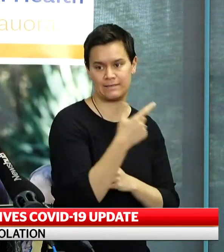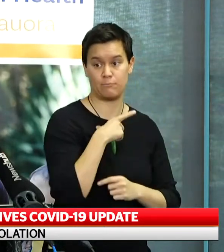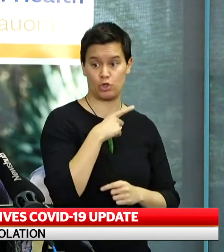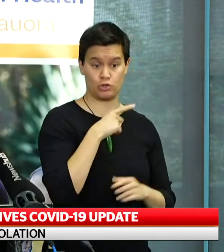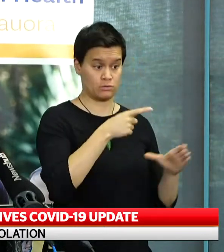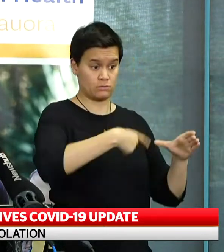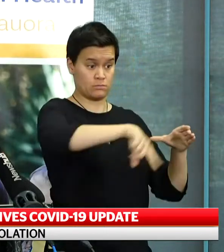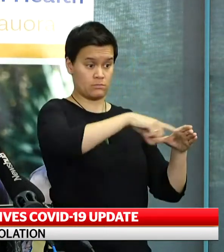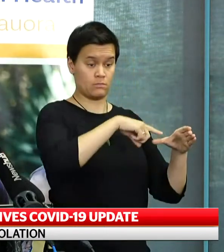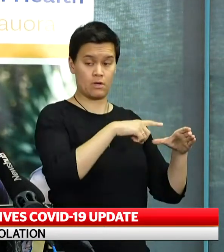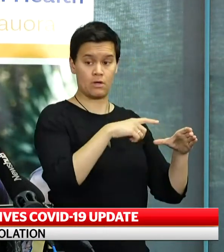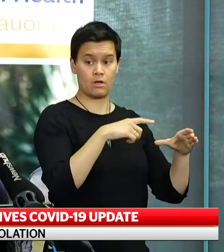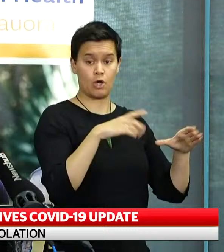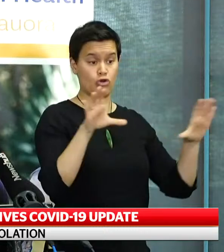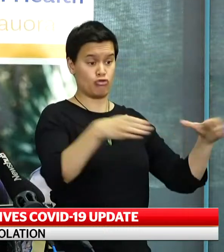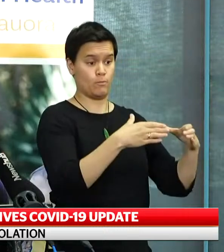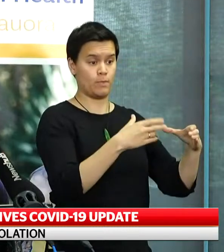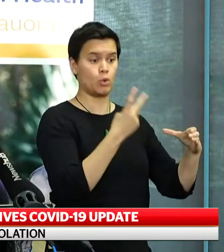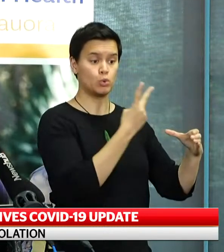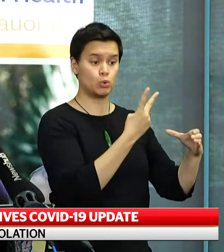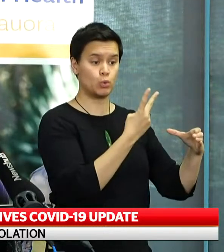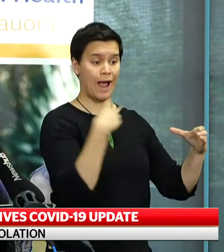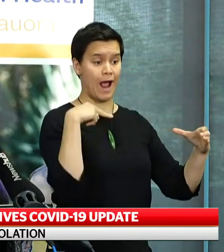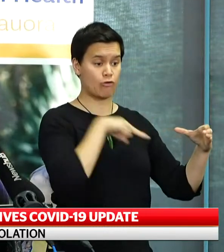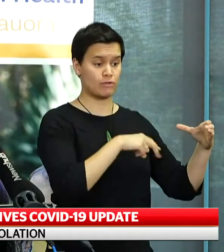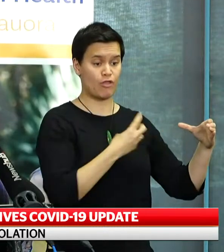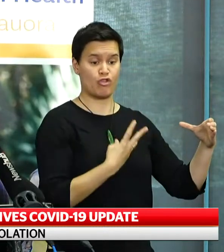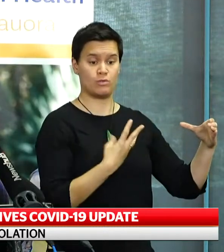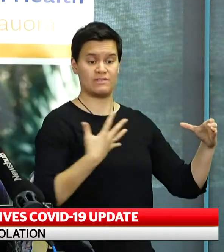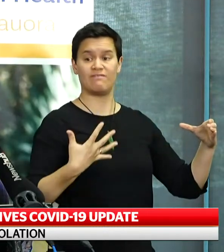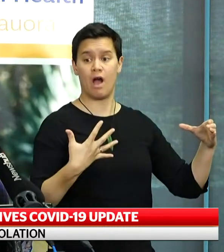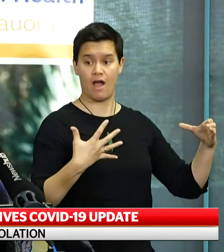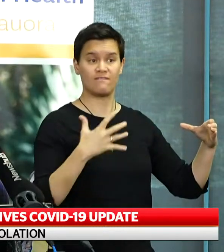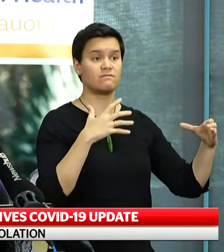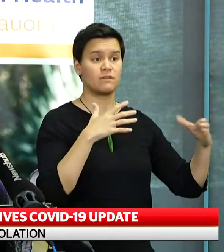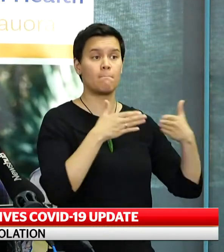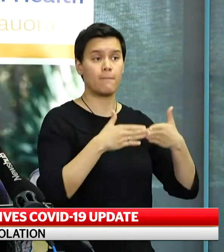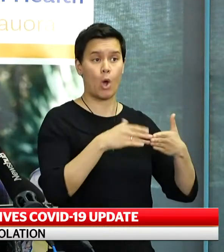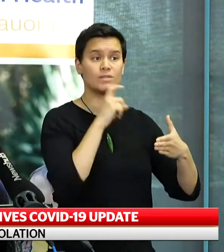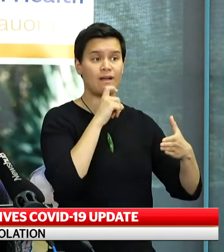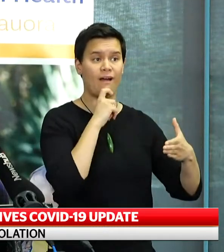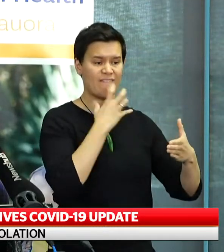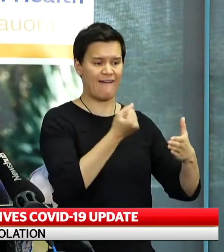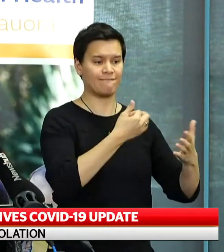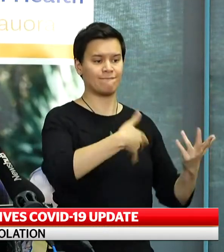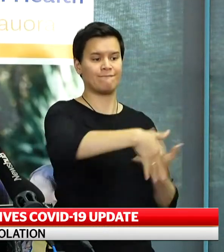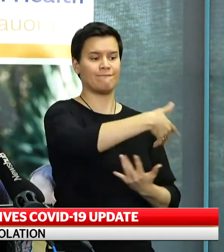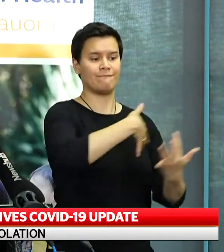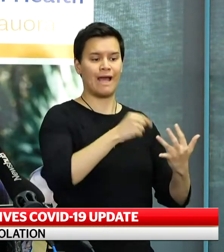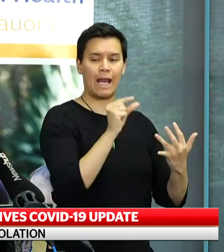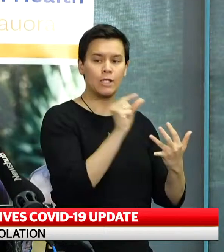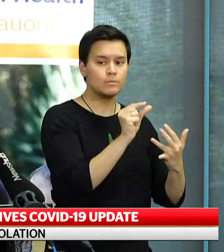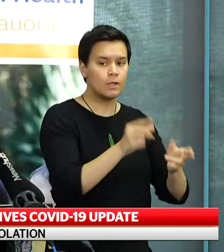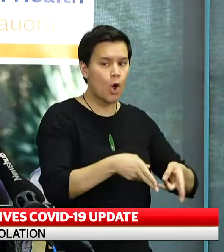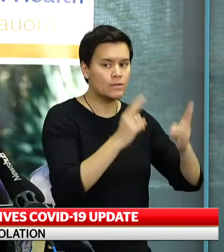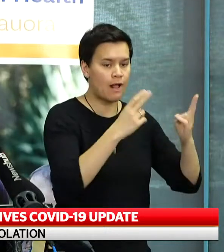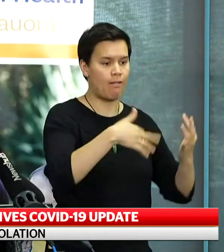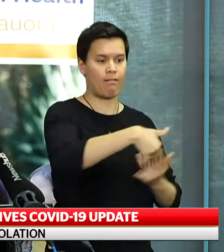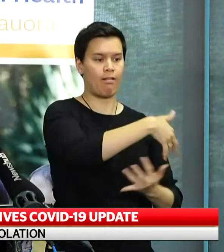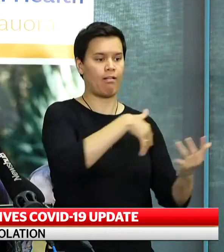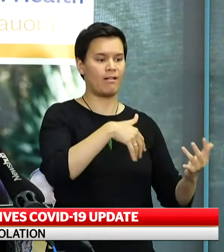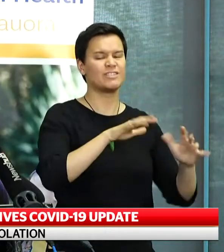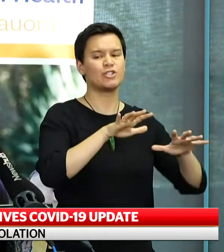that 235 group of 235 in the facility, some intermingling in that first 3 days. So in essence, we reset the